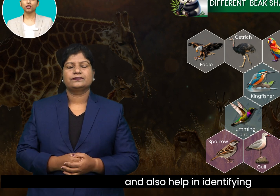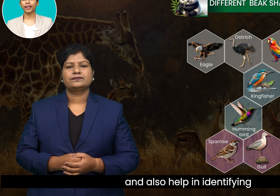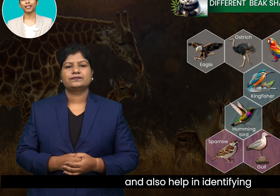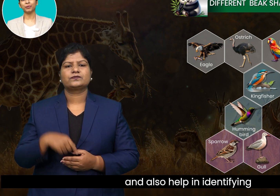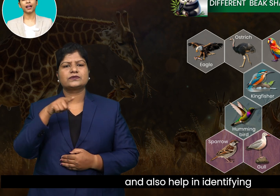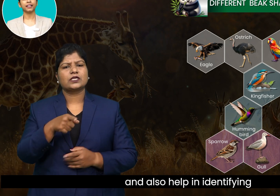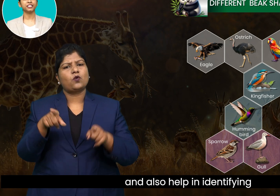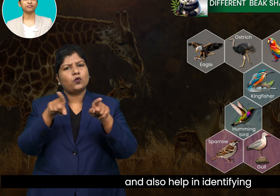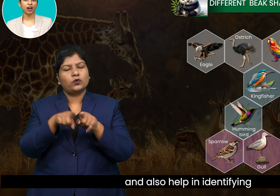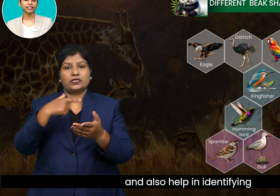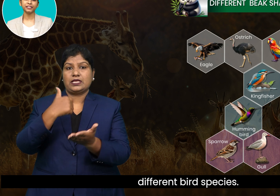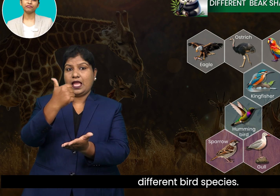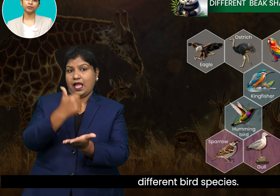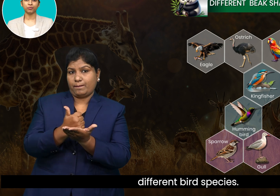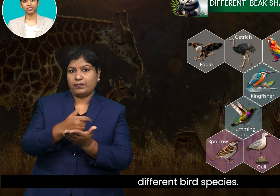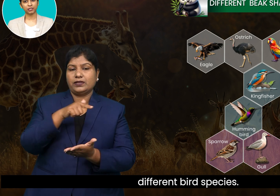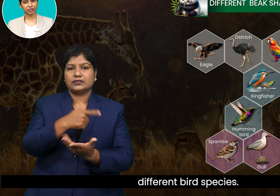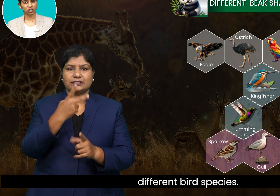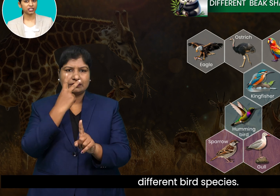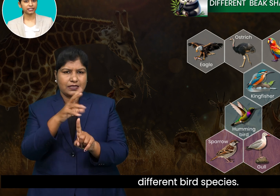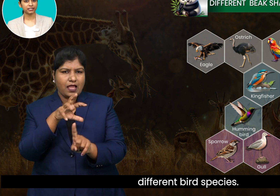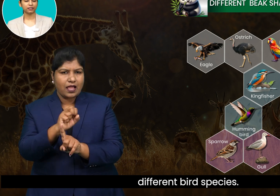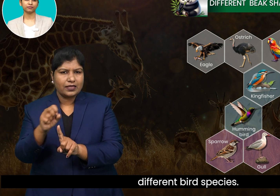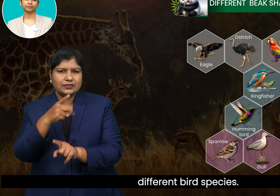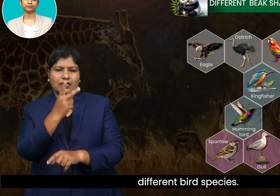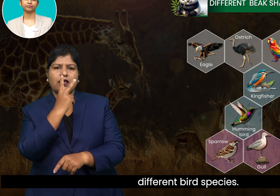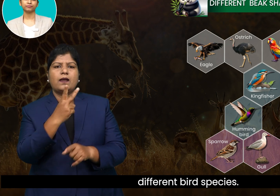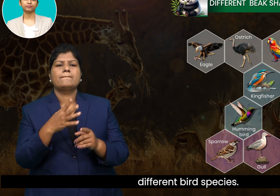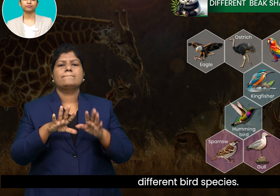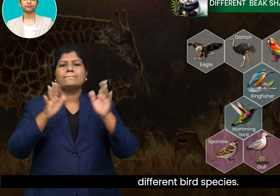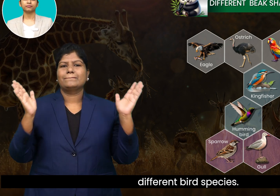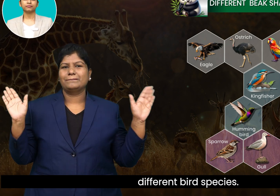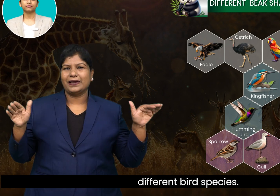and also help in identifying different bird species.